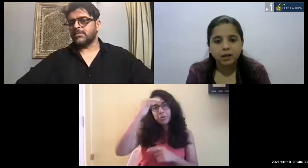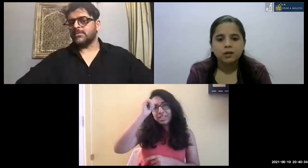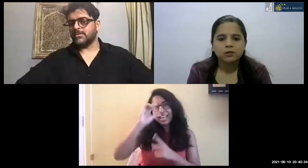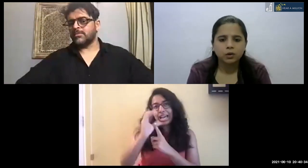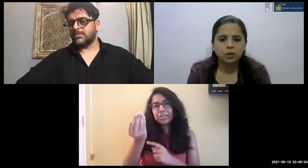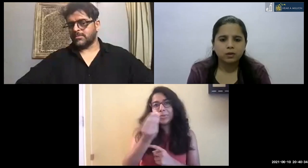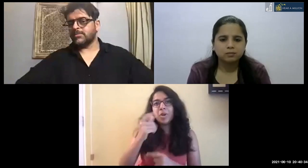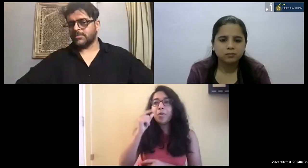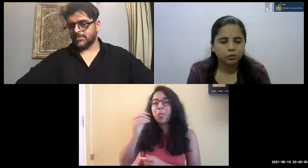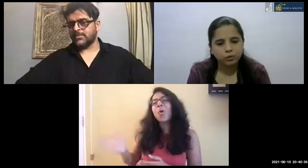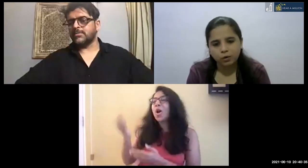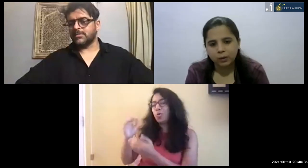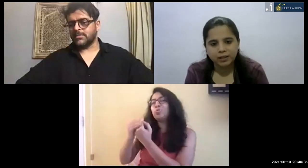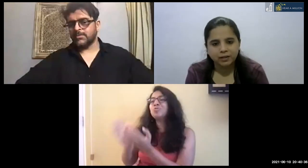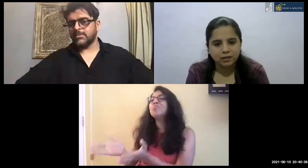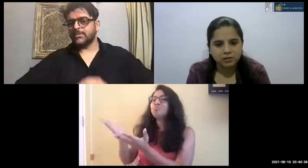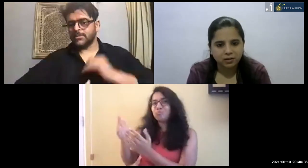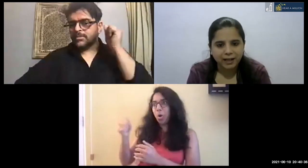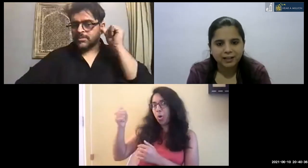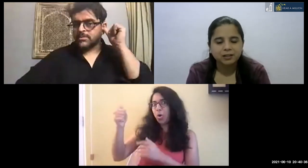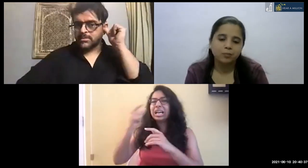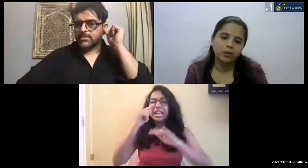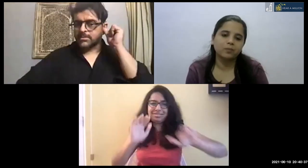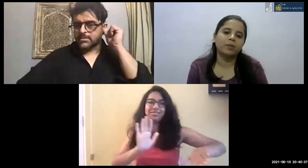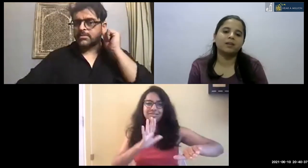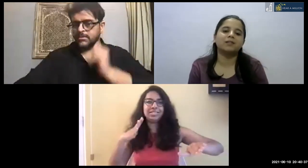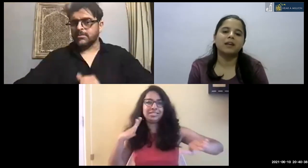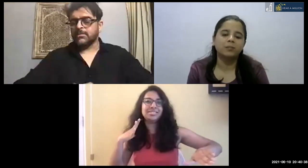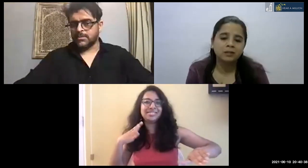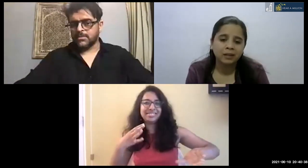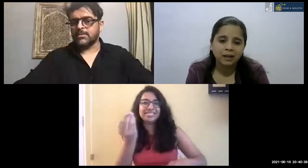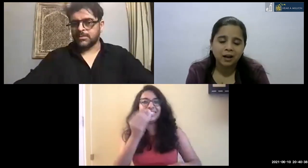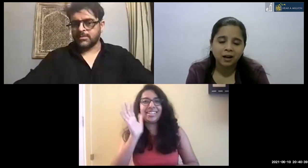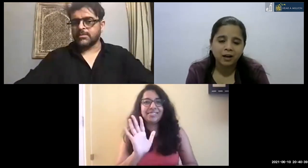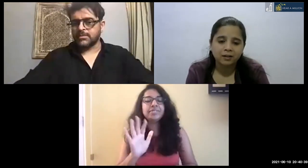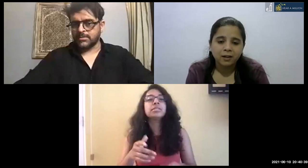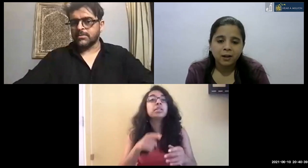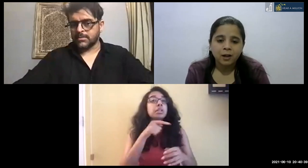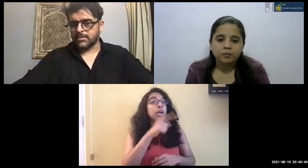boys. So you know about the Indian culture, right? Parents, I mean,